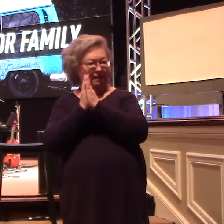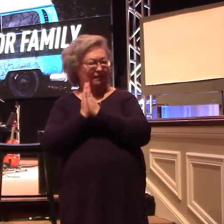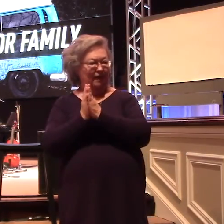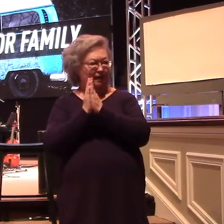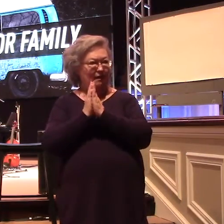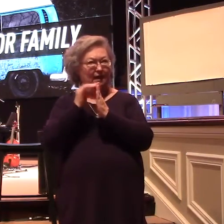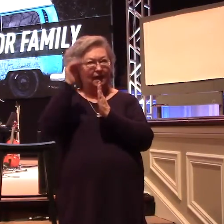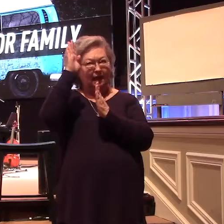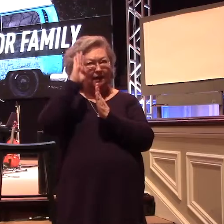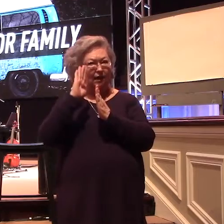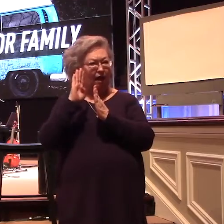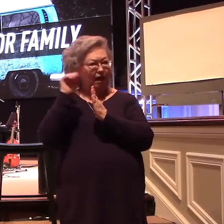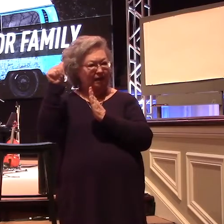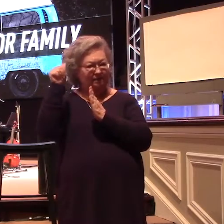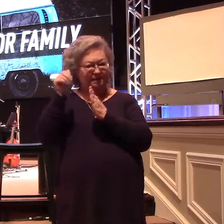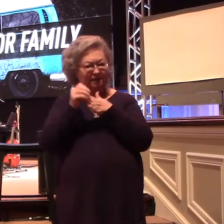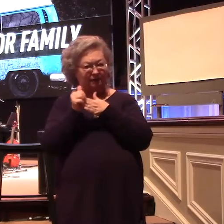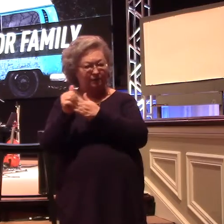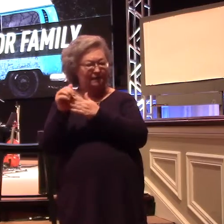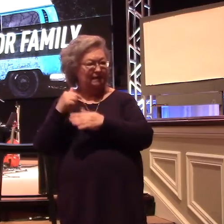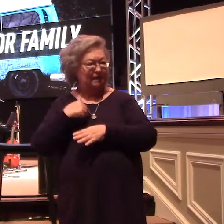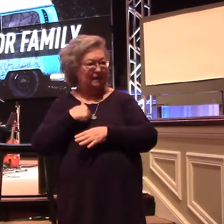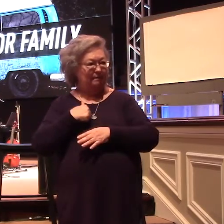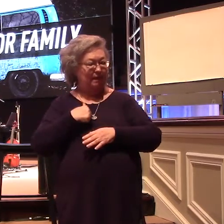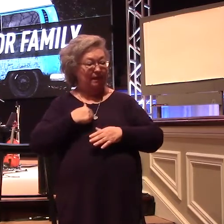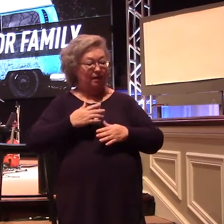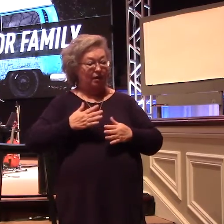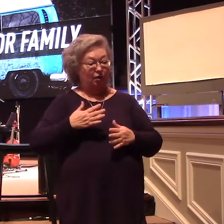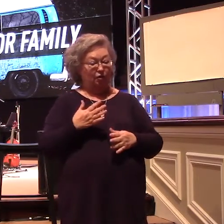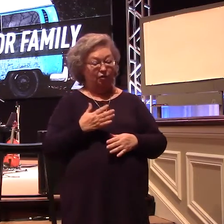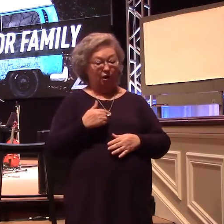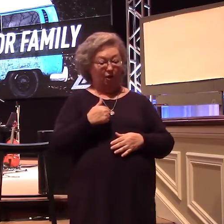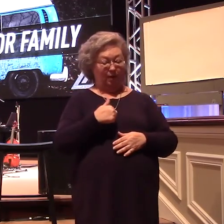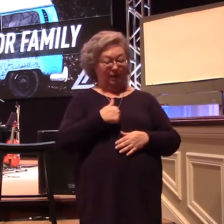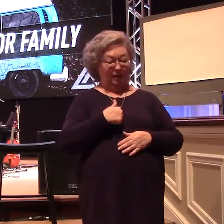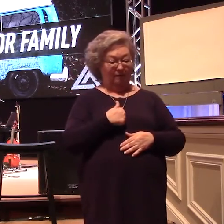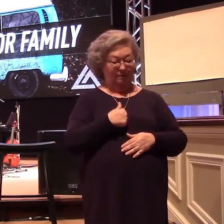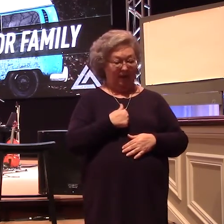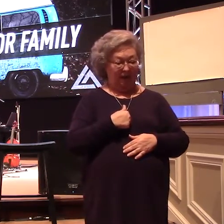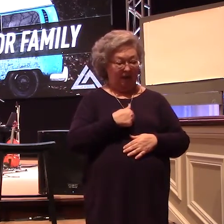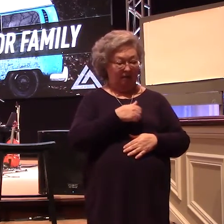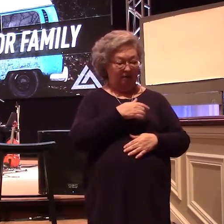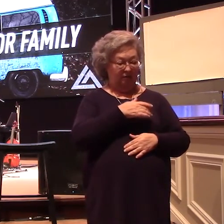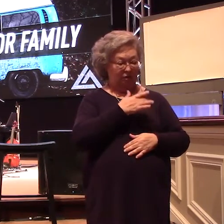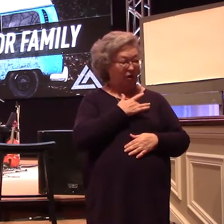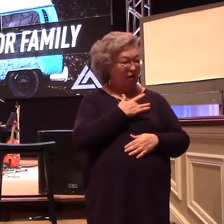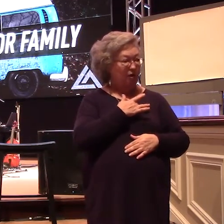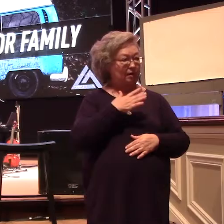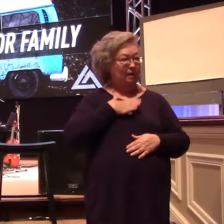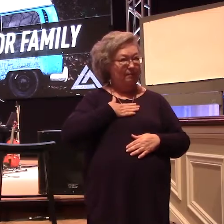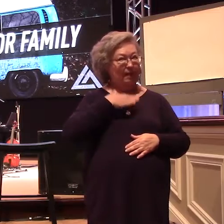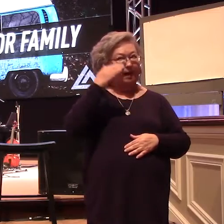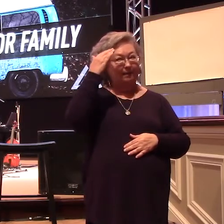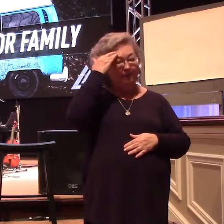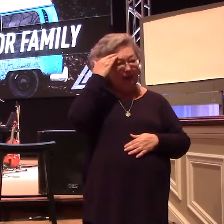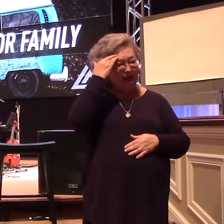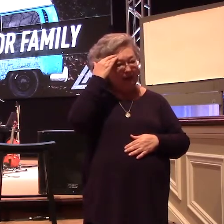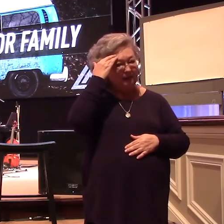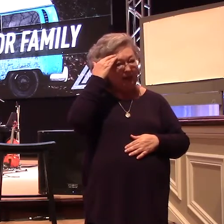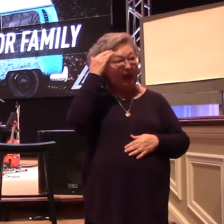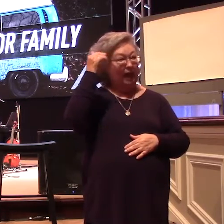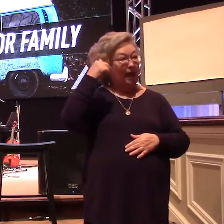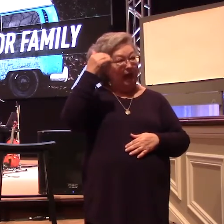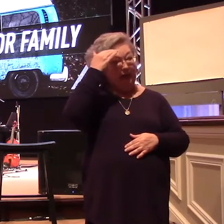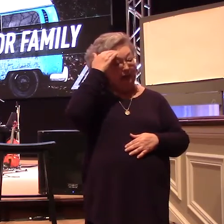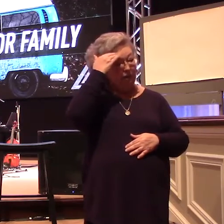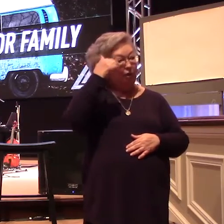family. And so I, in my heart and mind, I was following what I believe God was saying. The problem was,